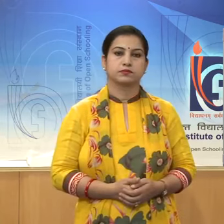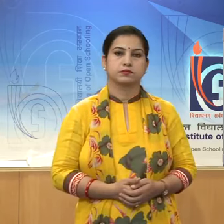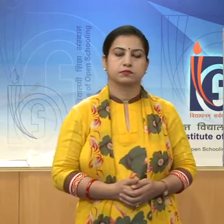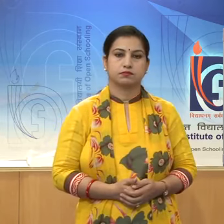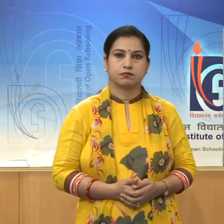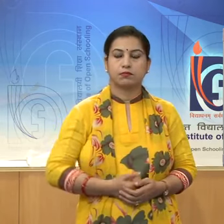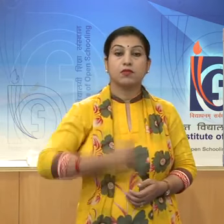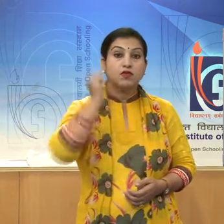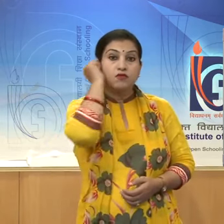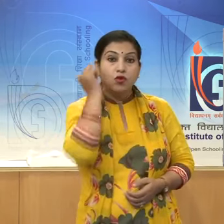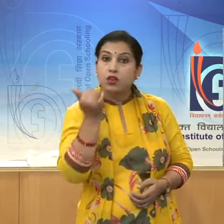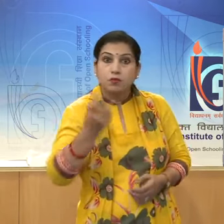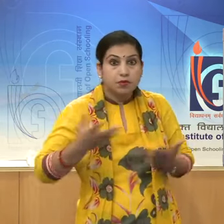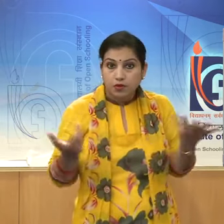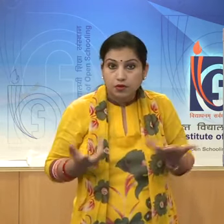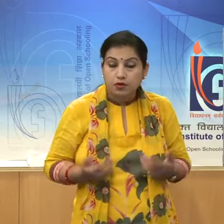our helpline number